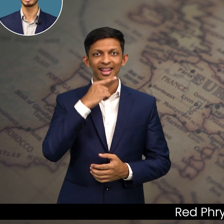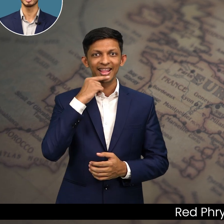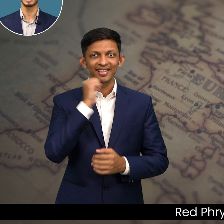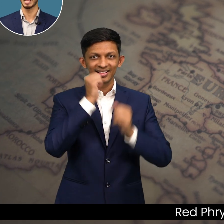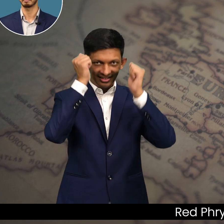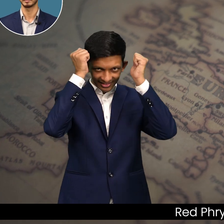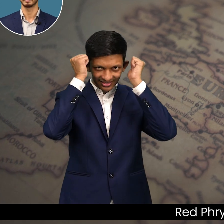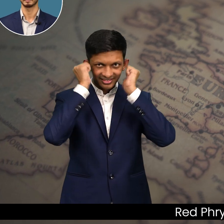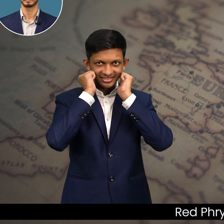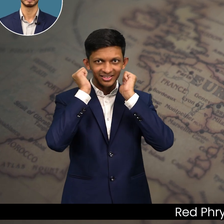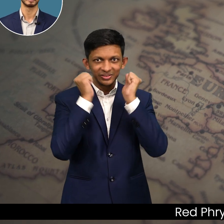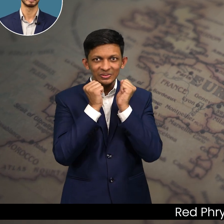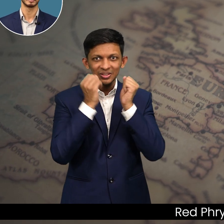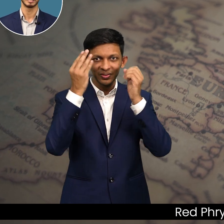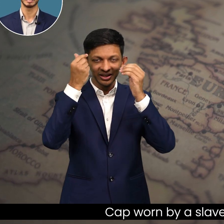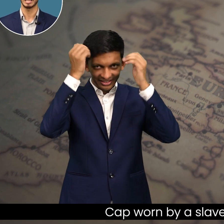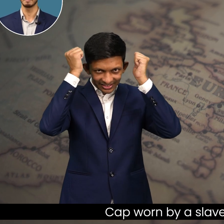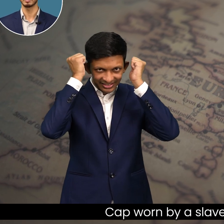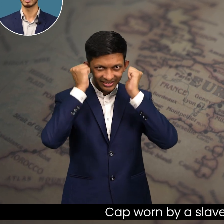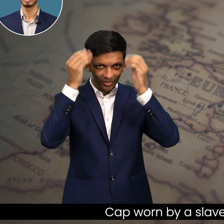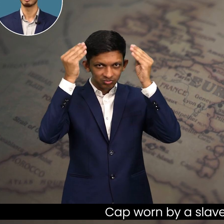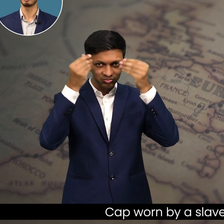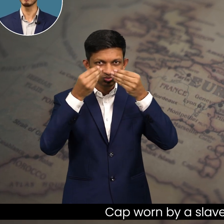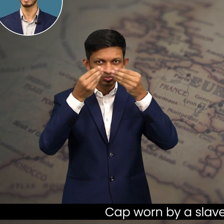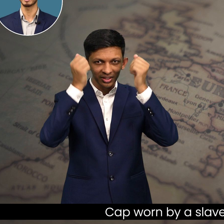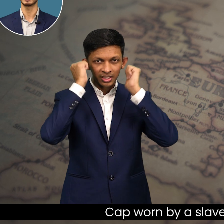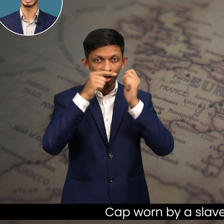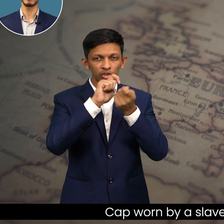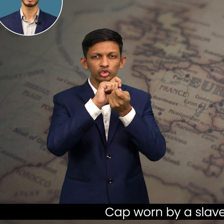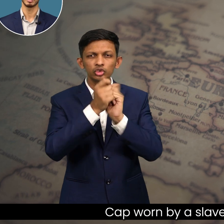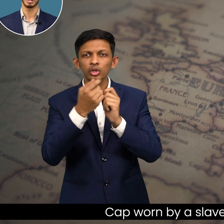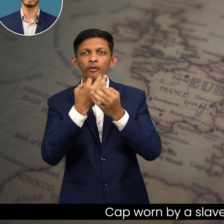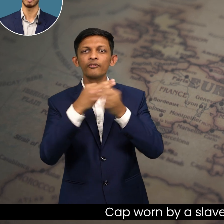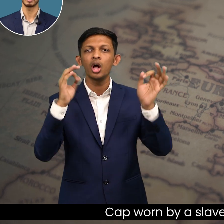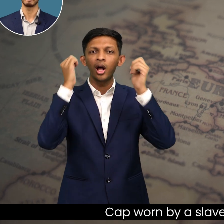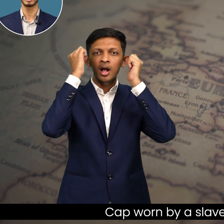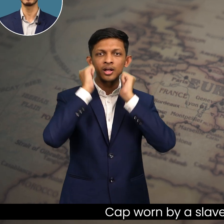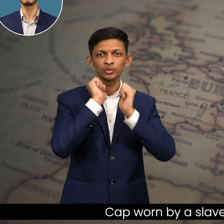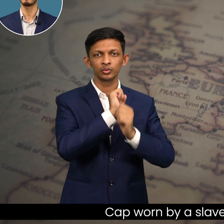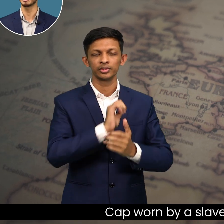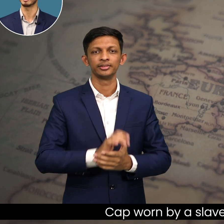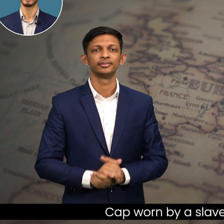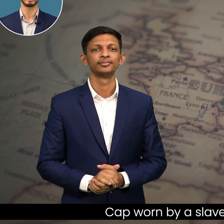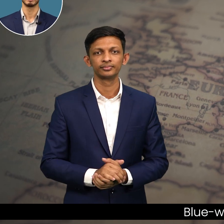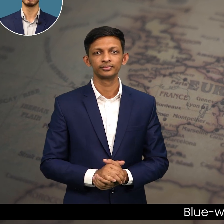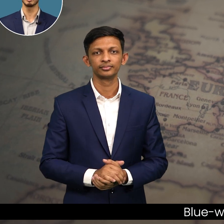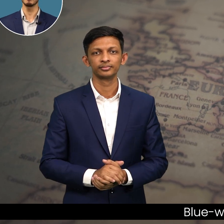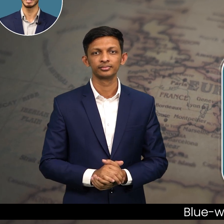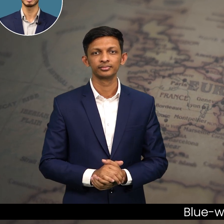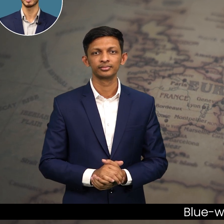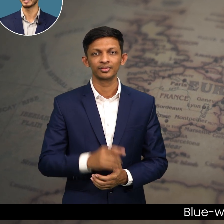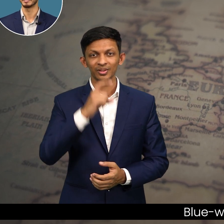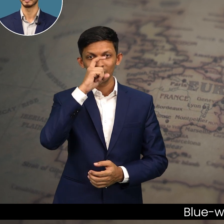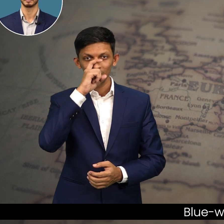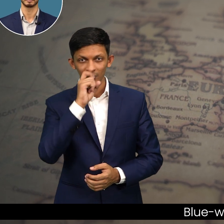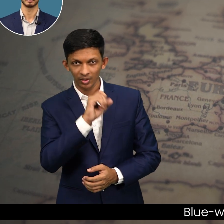Red Phrygian cap, cap worn by a slave upon becoming free. Blue,